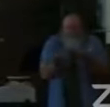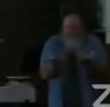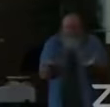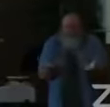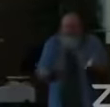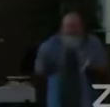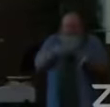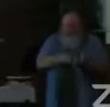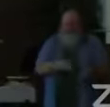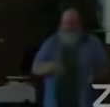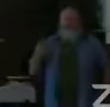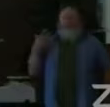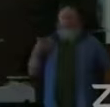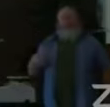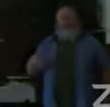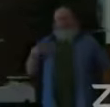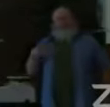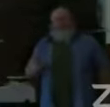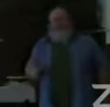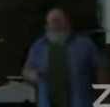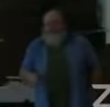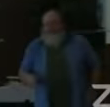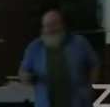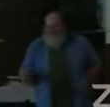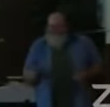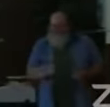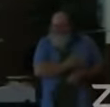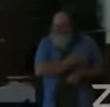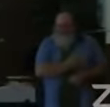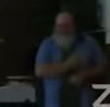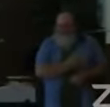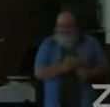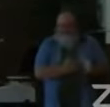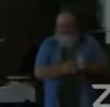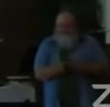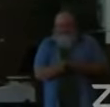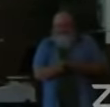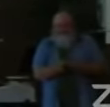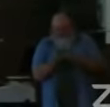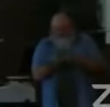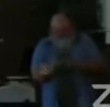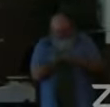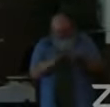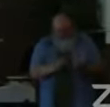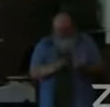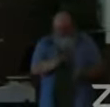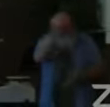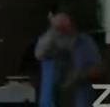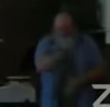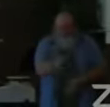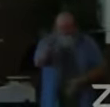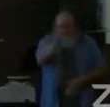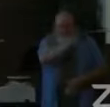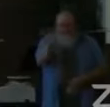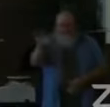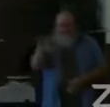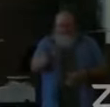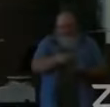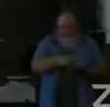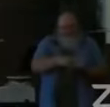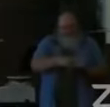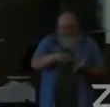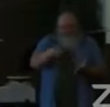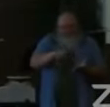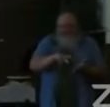them. Because finally, Jesus had died on the cross and he rose from the dead. The penalty for our sins has been paid for. And at that moment, they